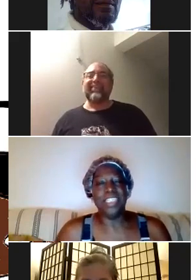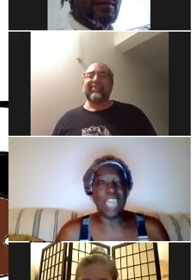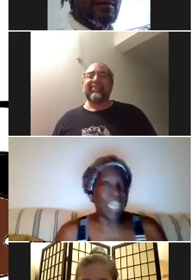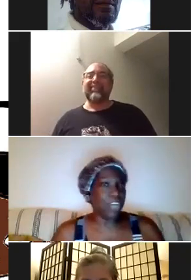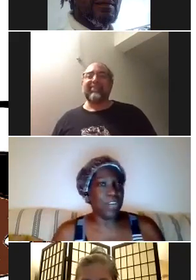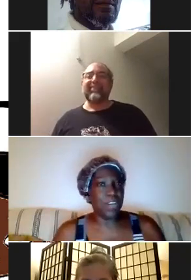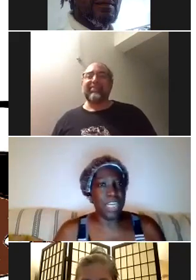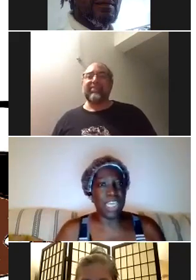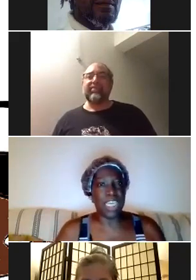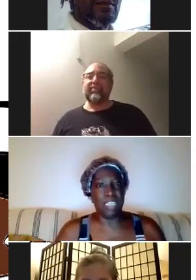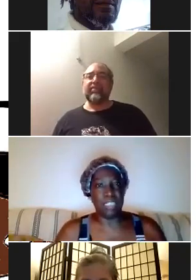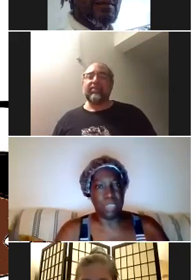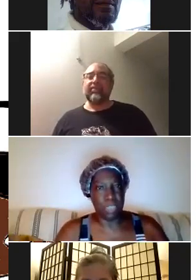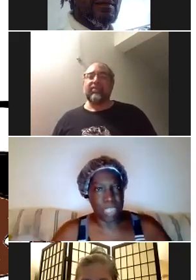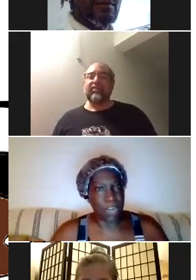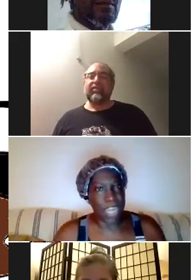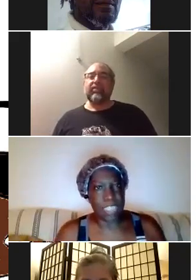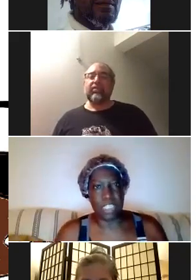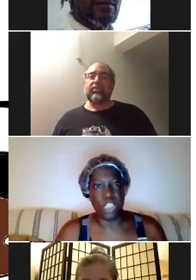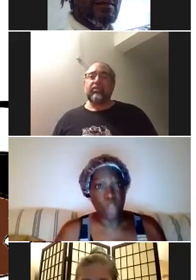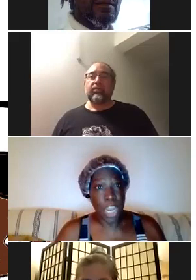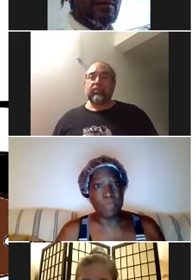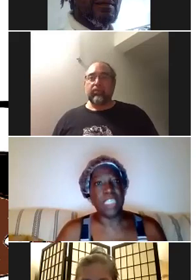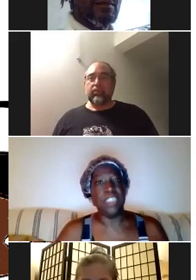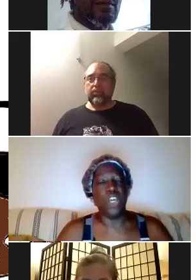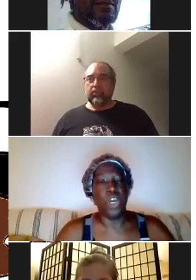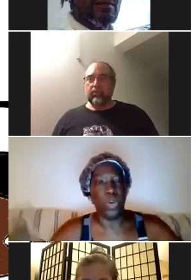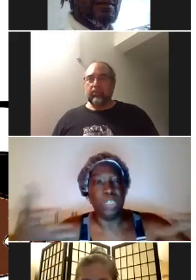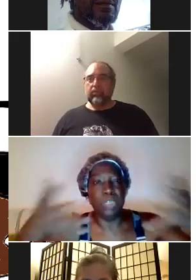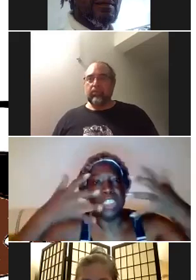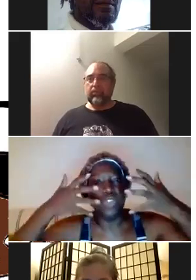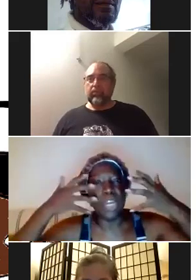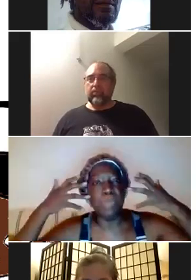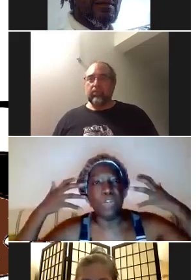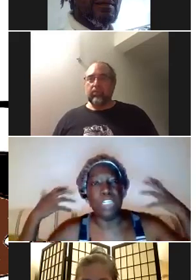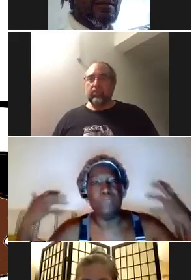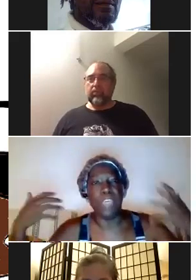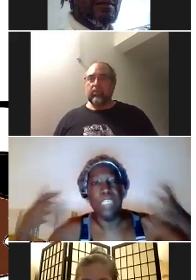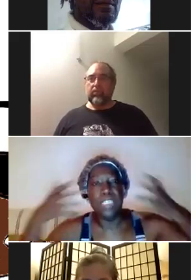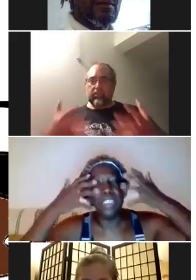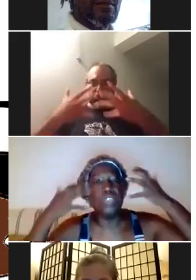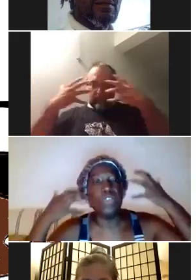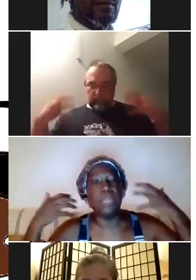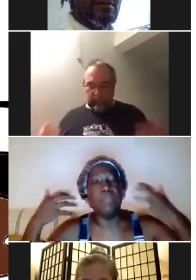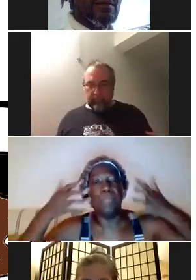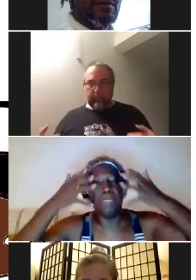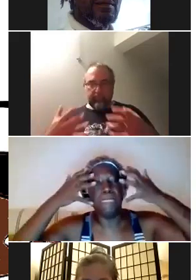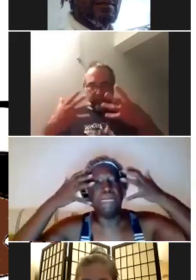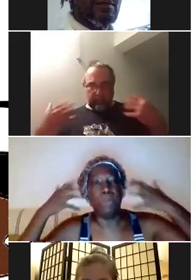And tiger is, you know, tiger has the stripes, so you would just stripe across your face.